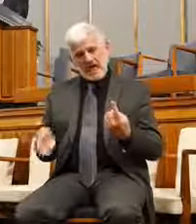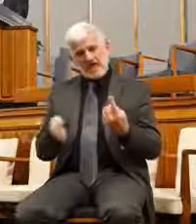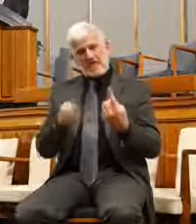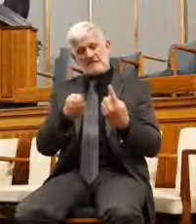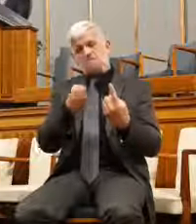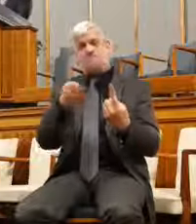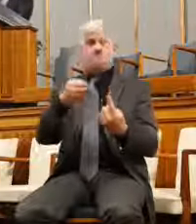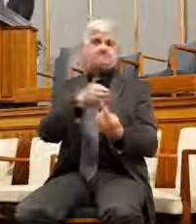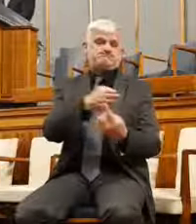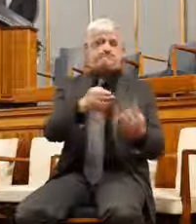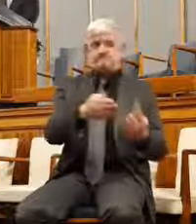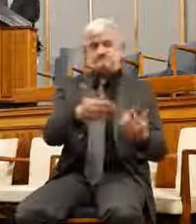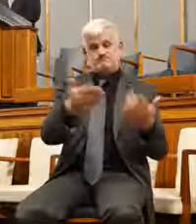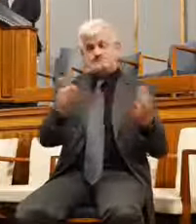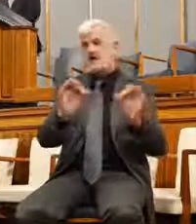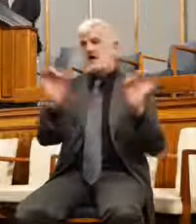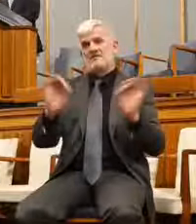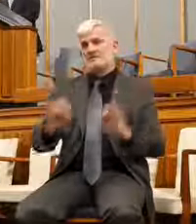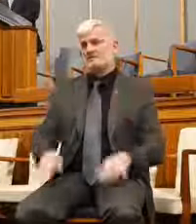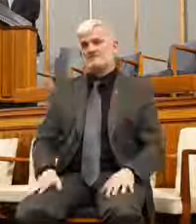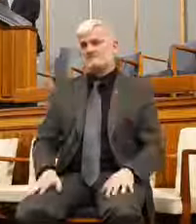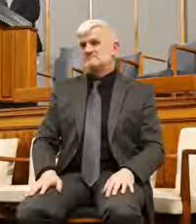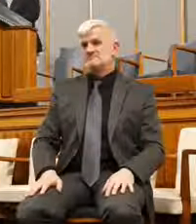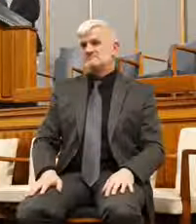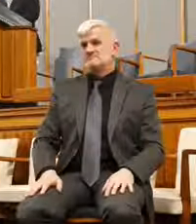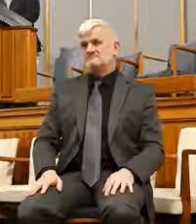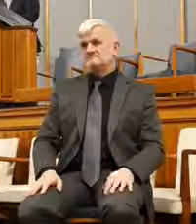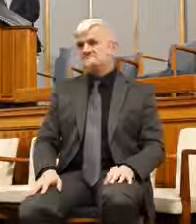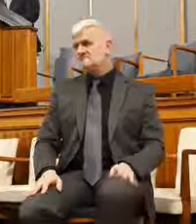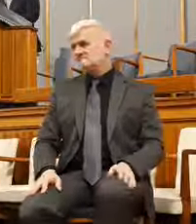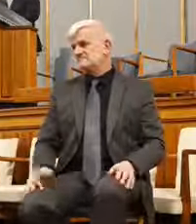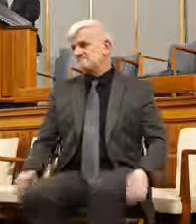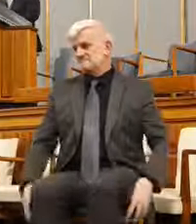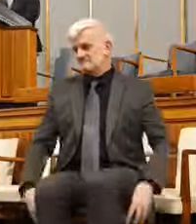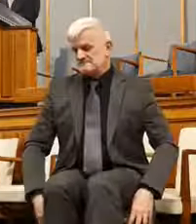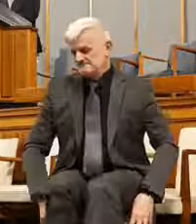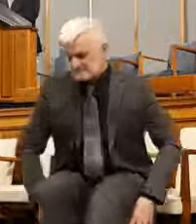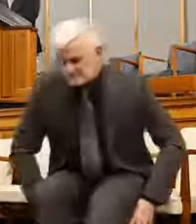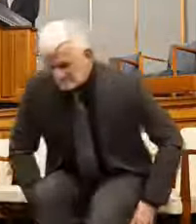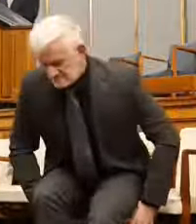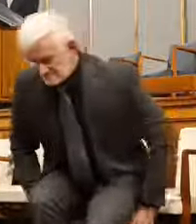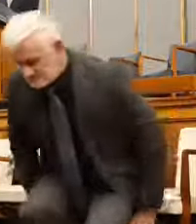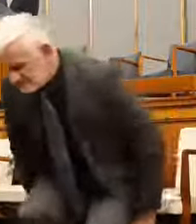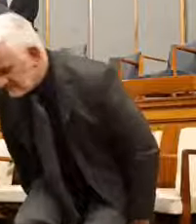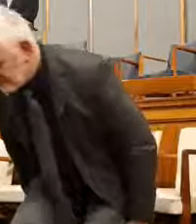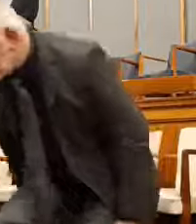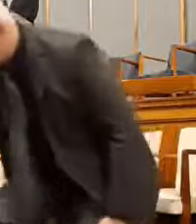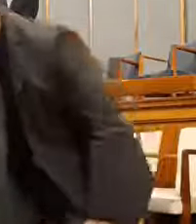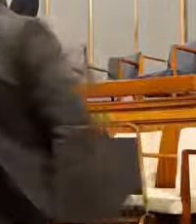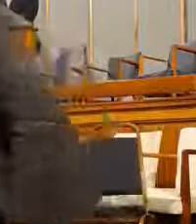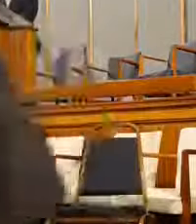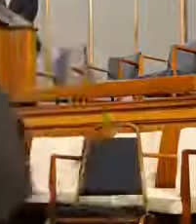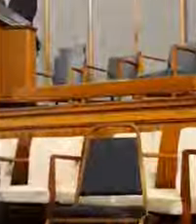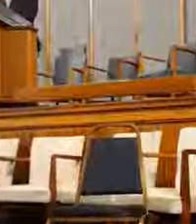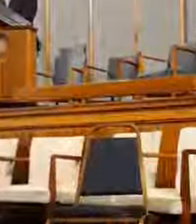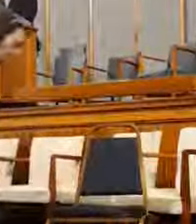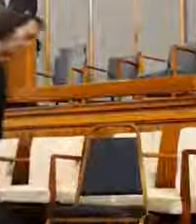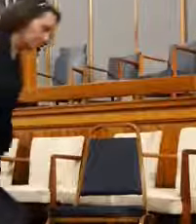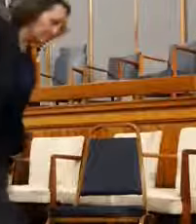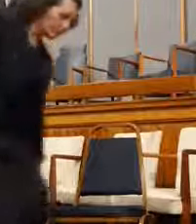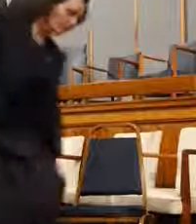friends, time is going on. Let me look at the second part of verse 18. Though your sins be